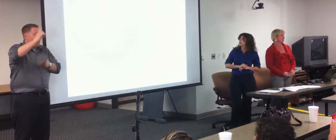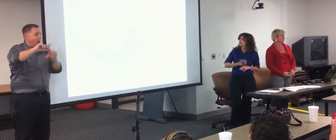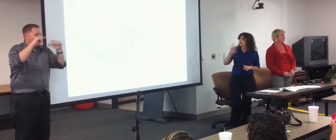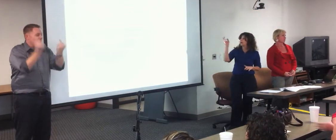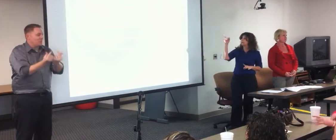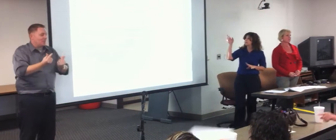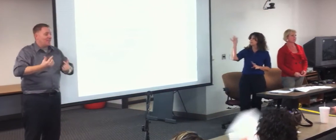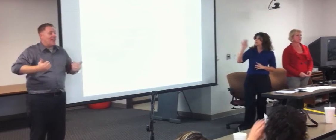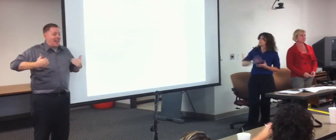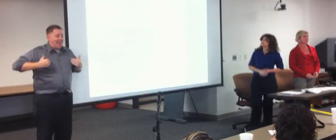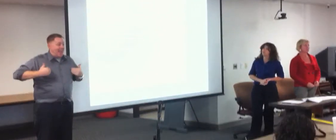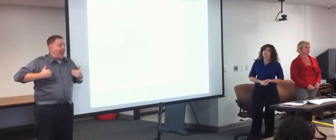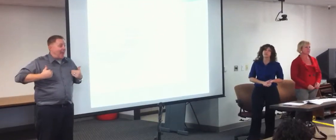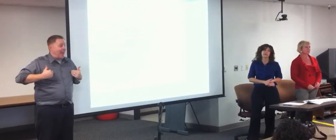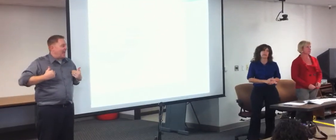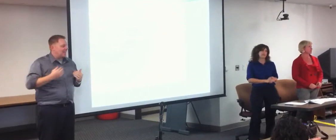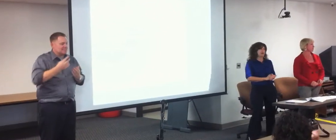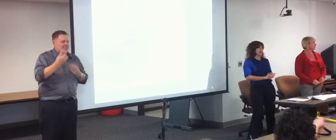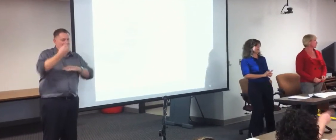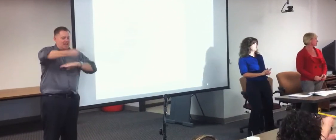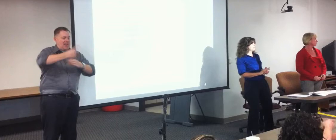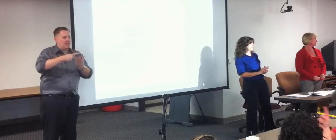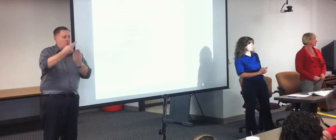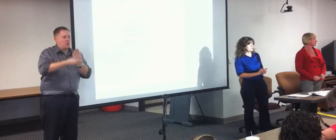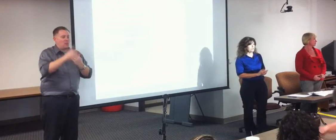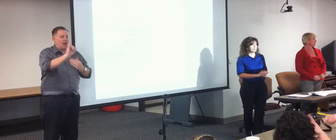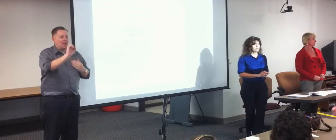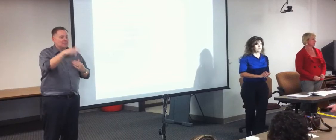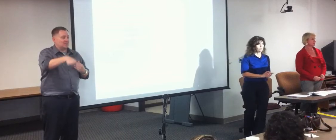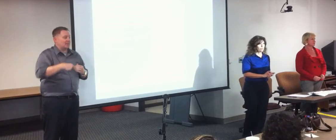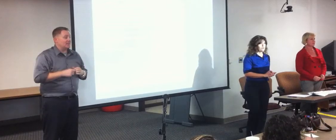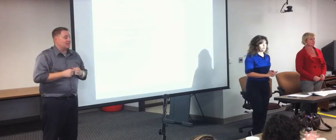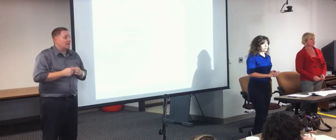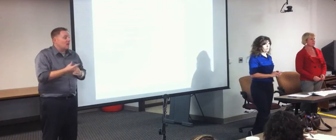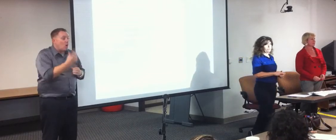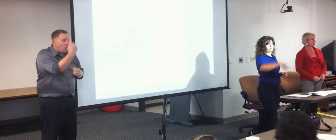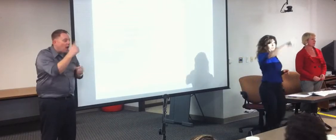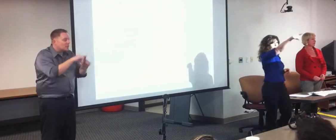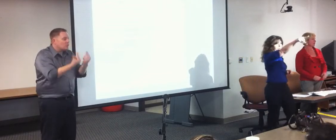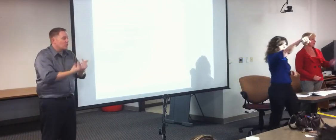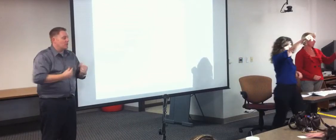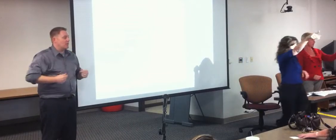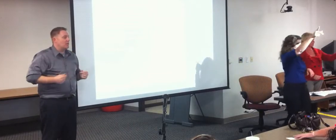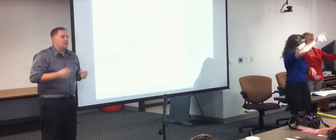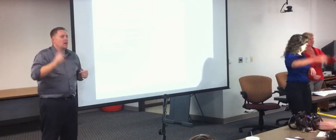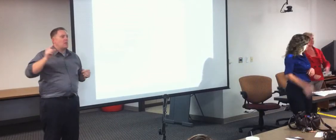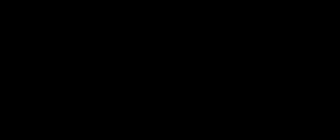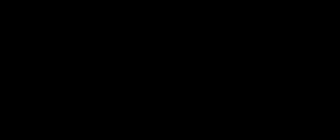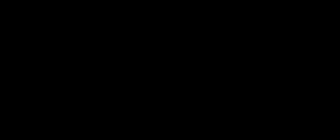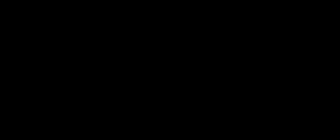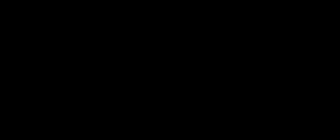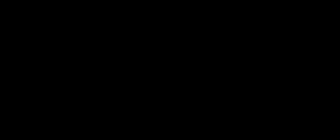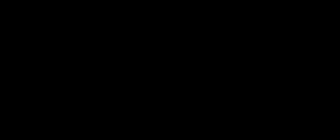that has the day program ISP? One group. Back there in the